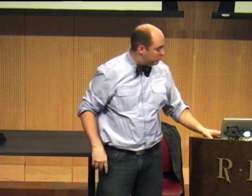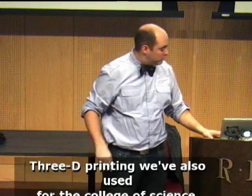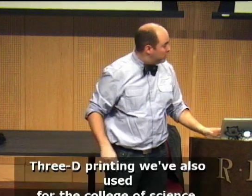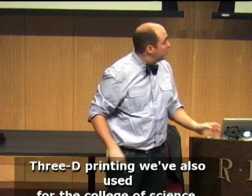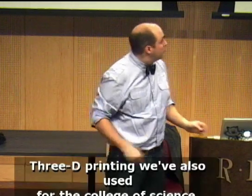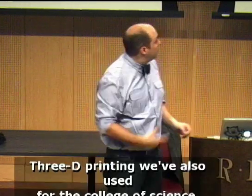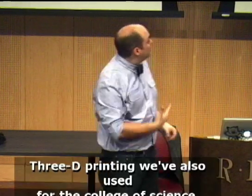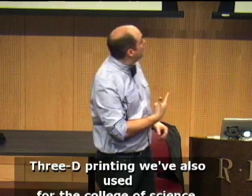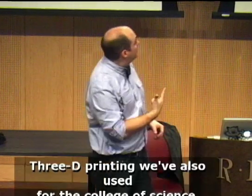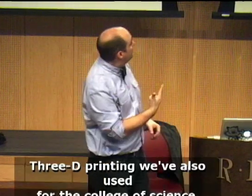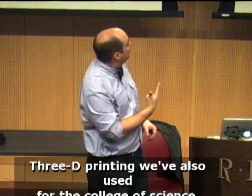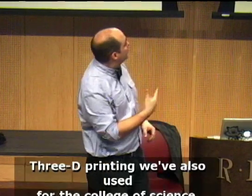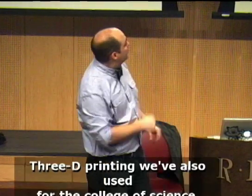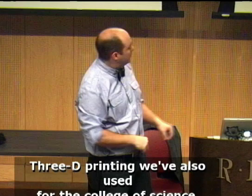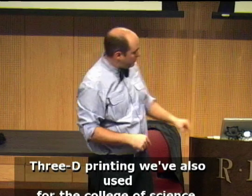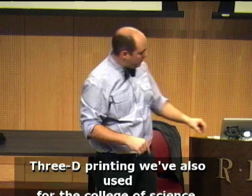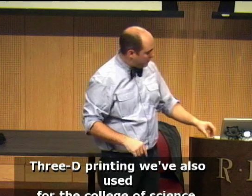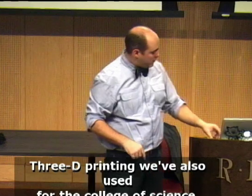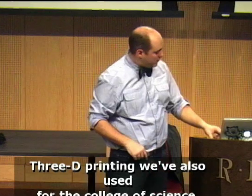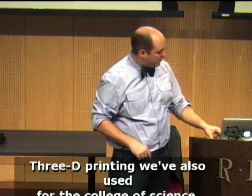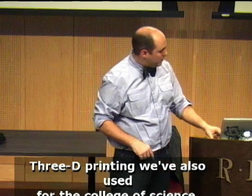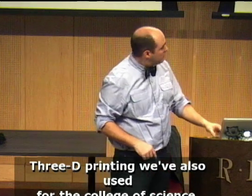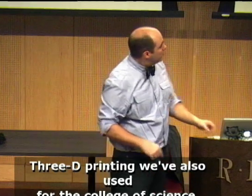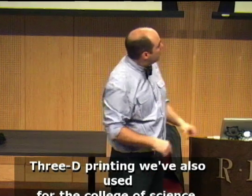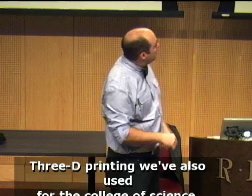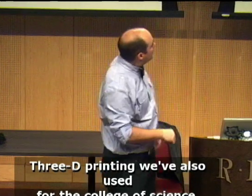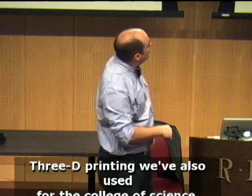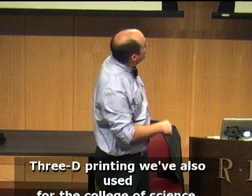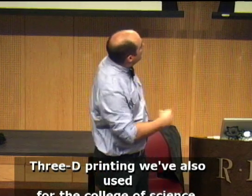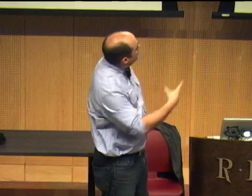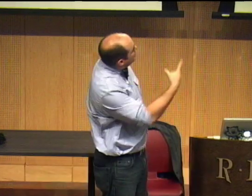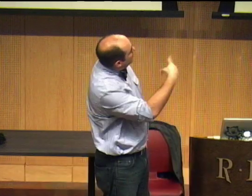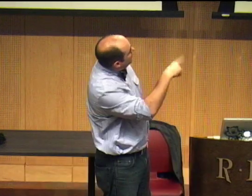3D printing we've also used for the College of Science.